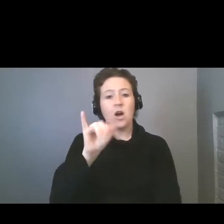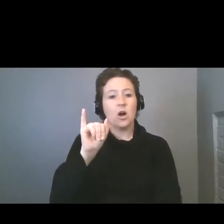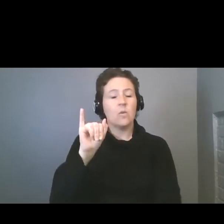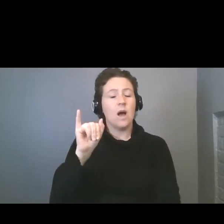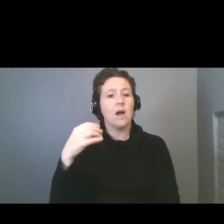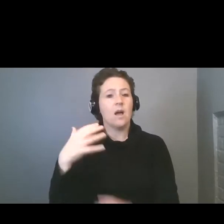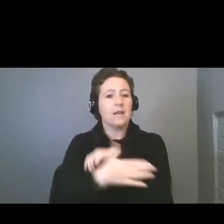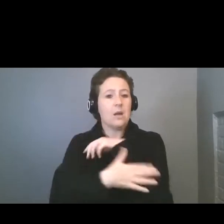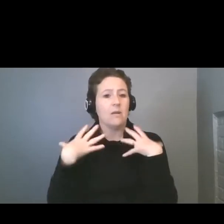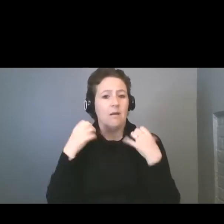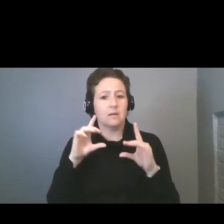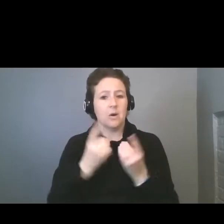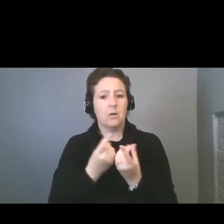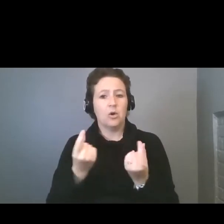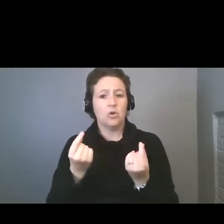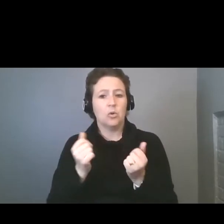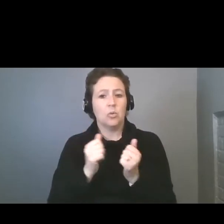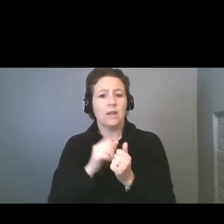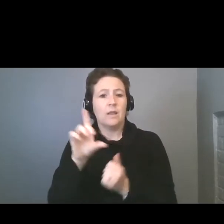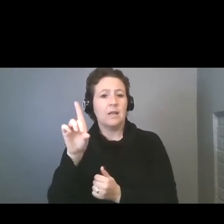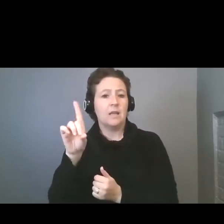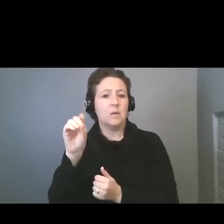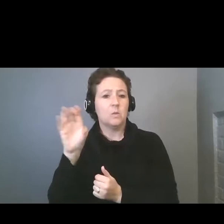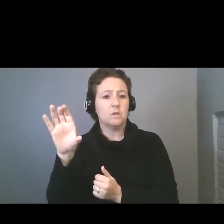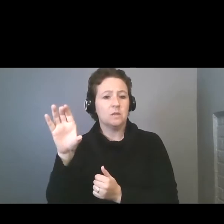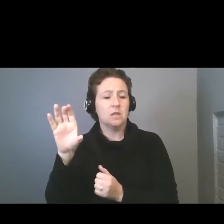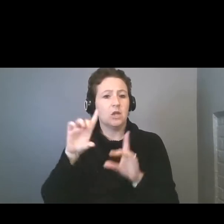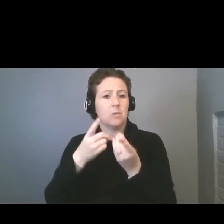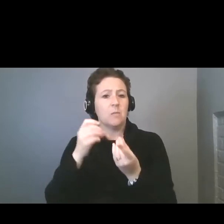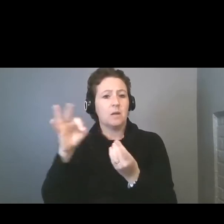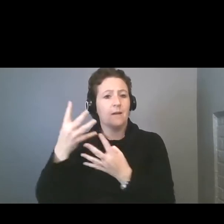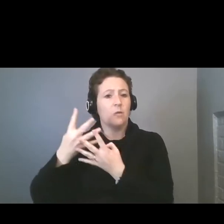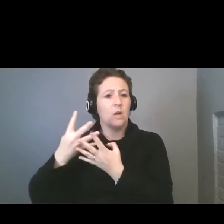is doing with the Department of Corrections to help with the outbreak?